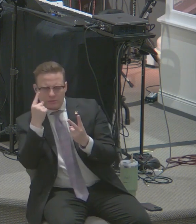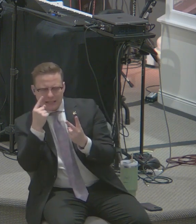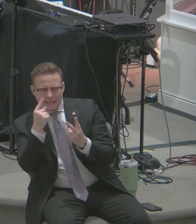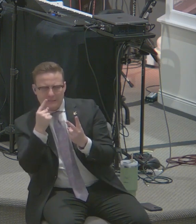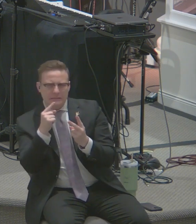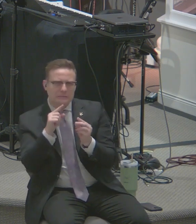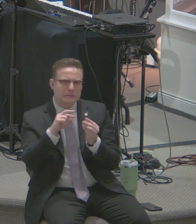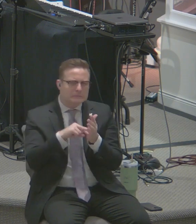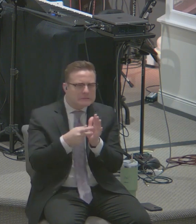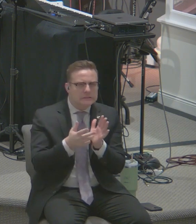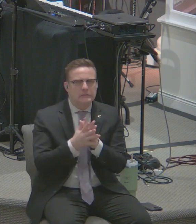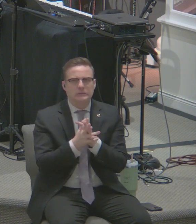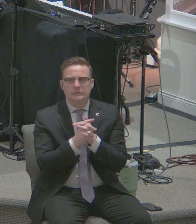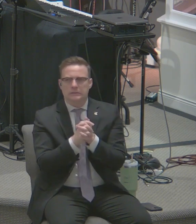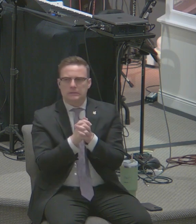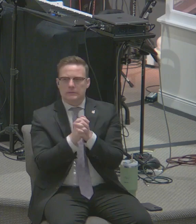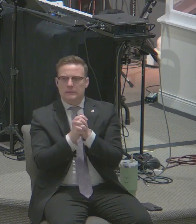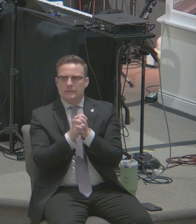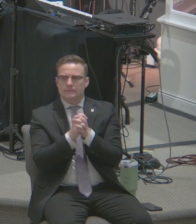prudent.